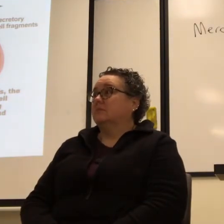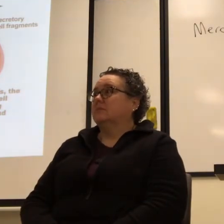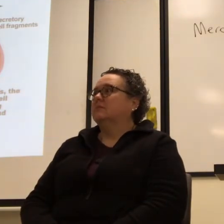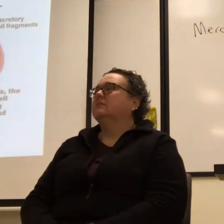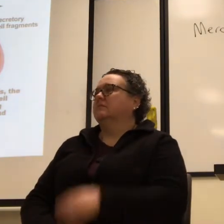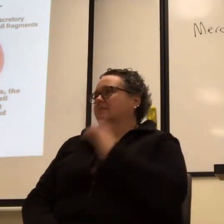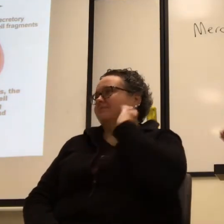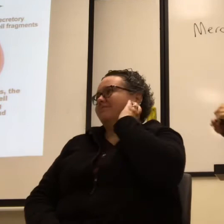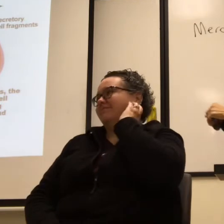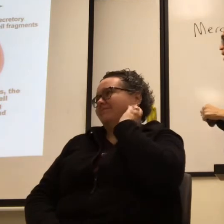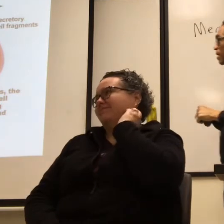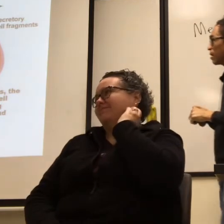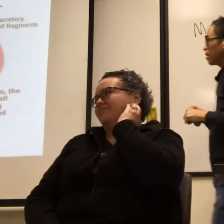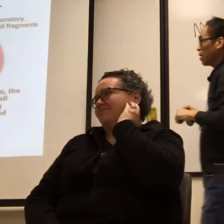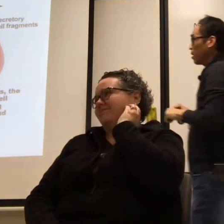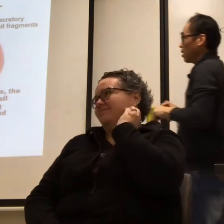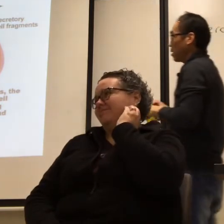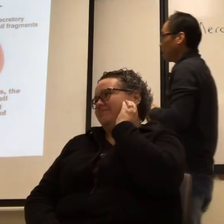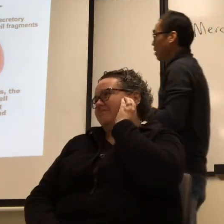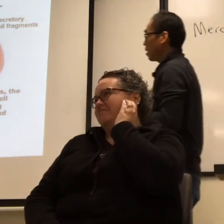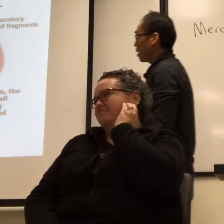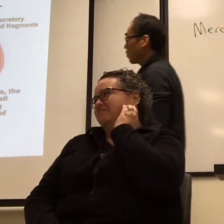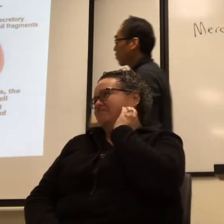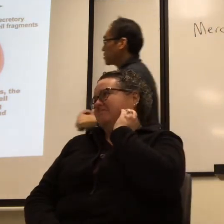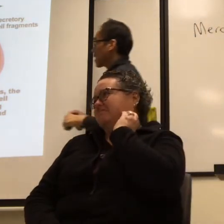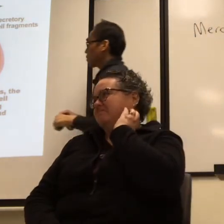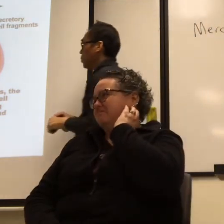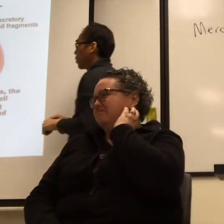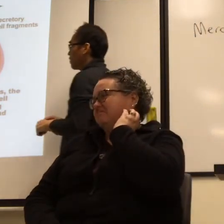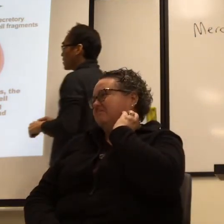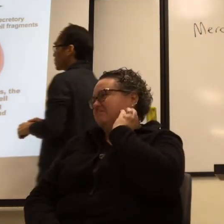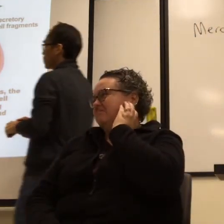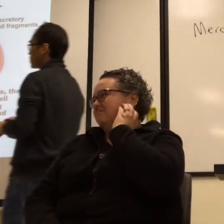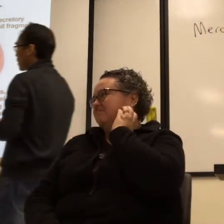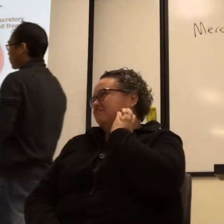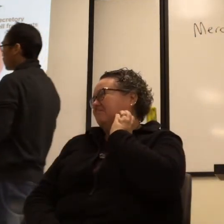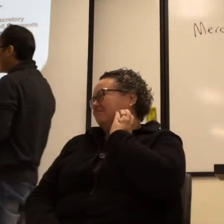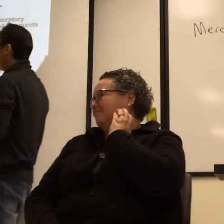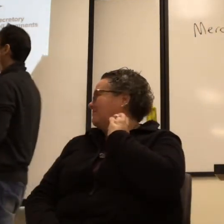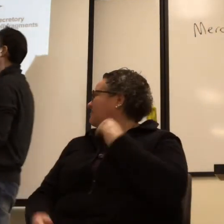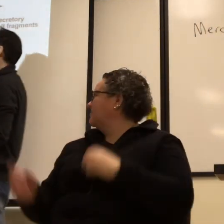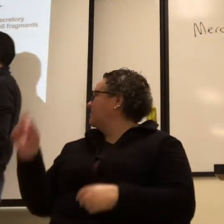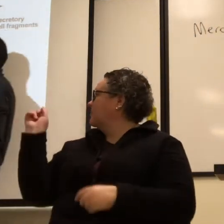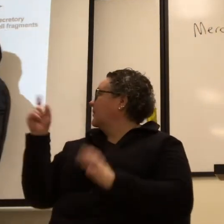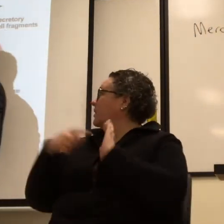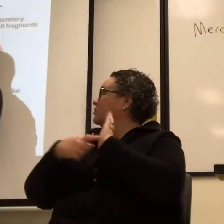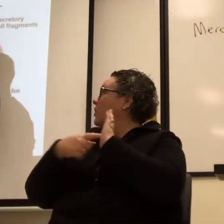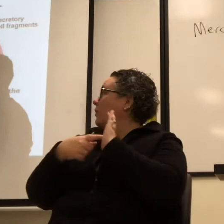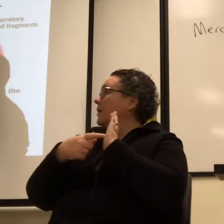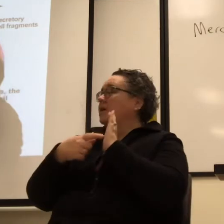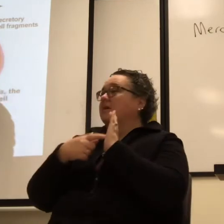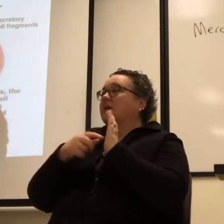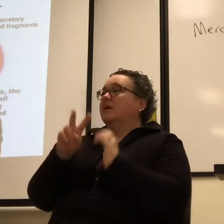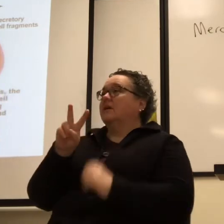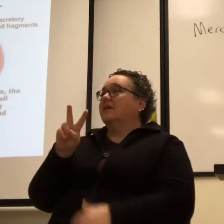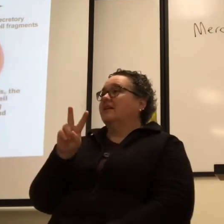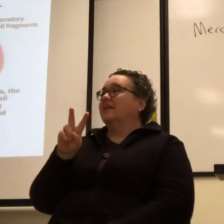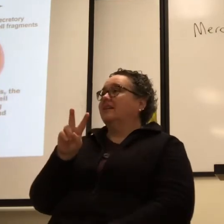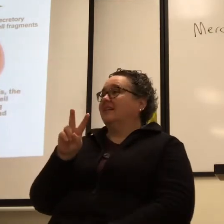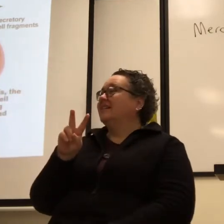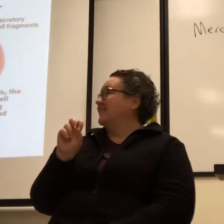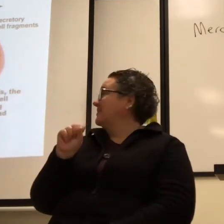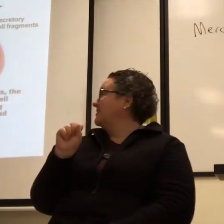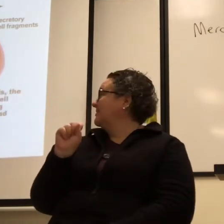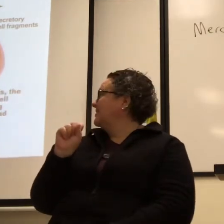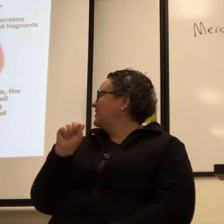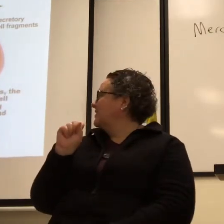What the picture is showing you is that there are secretory vesicles that are fusing with the apical surface to get the secretion